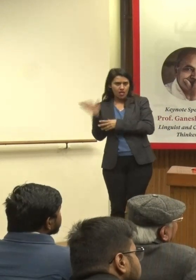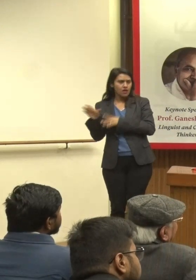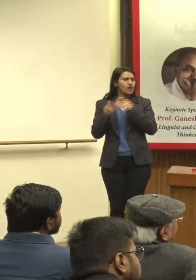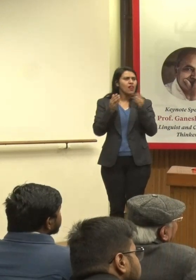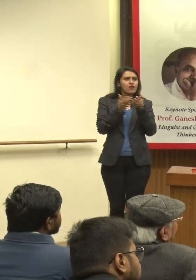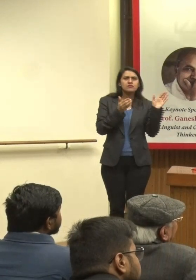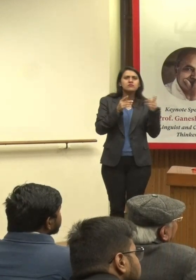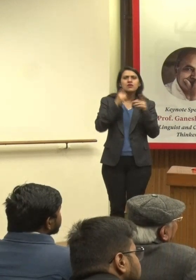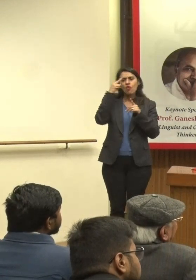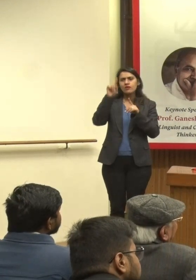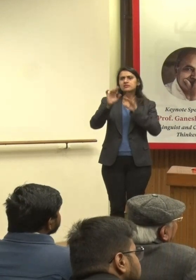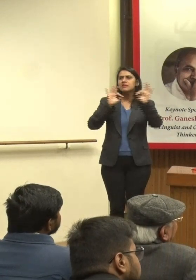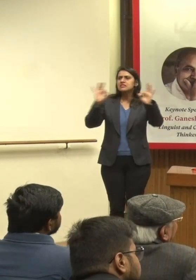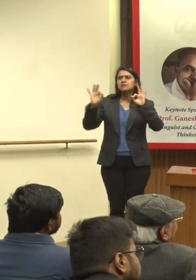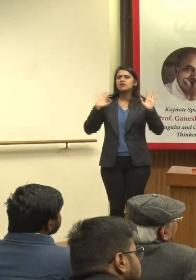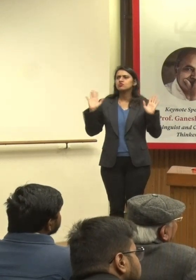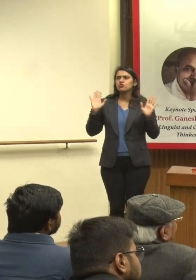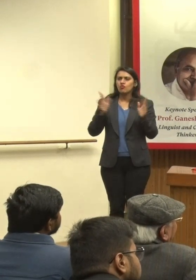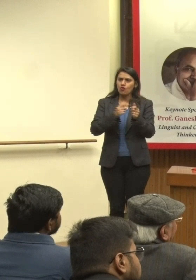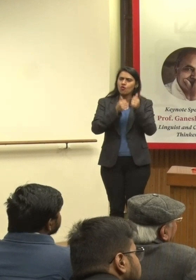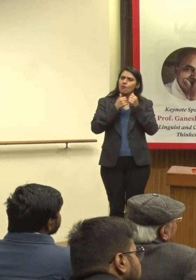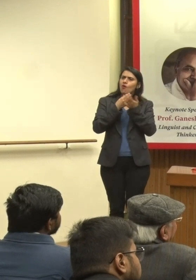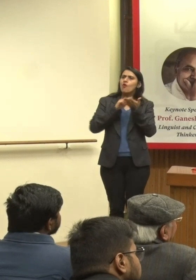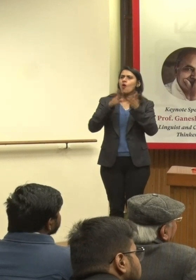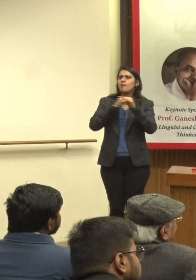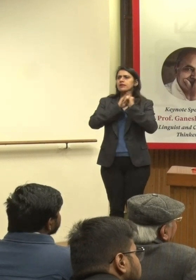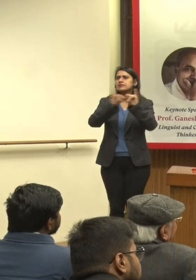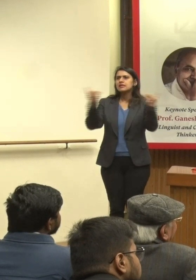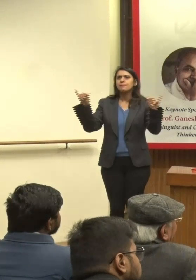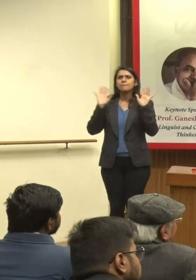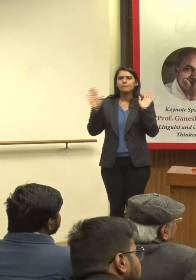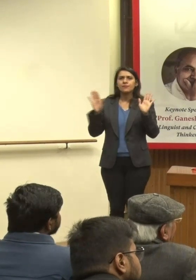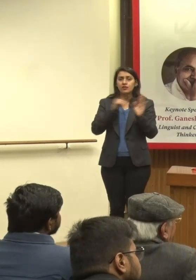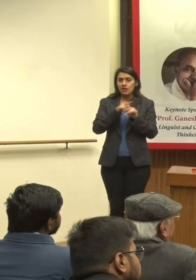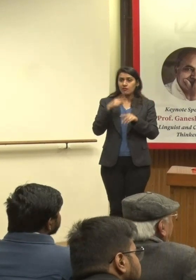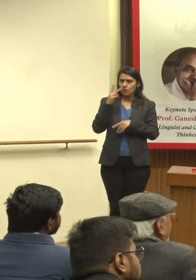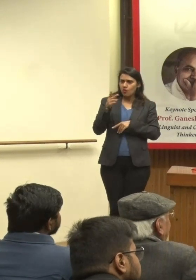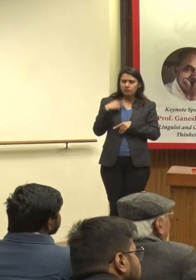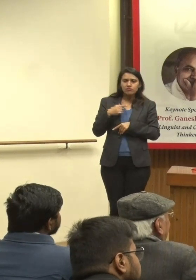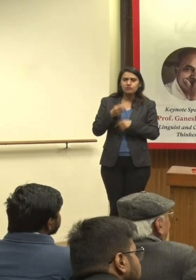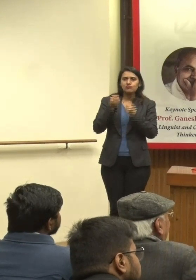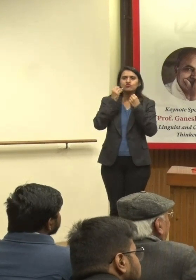place, if it does something quite opposite, that's very shocking.